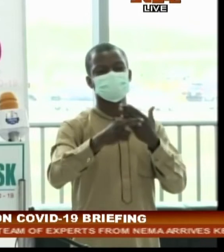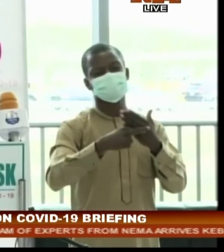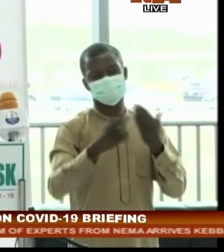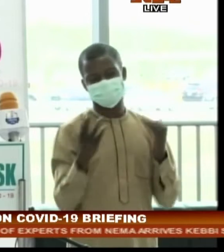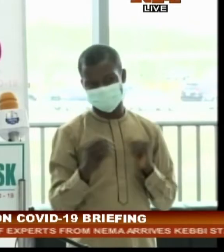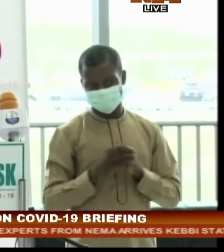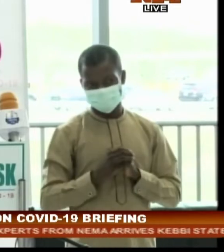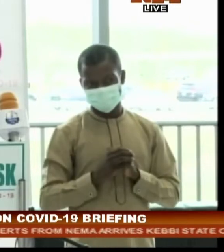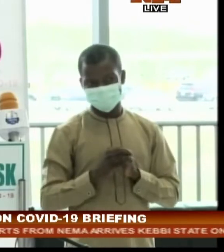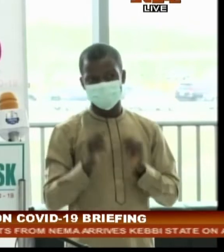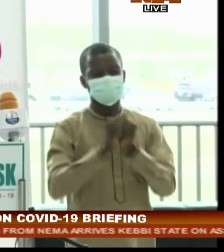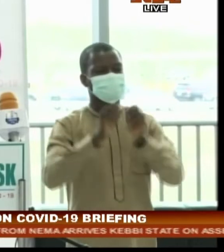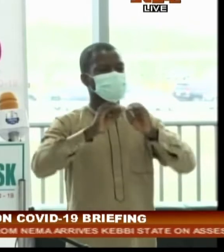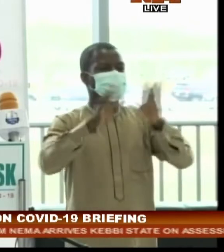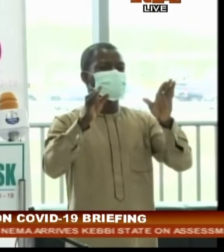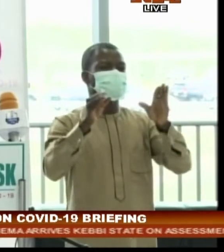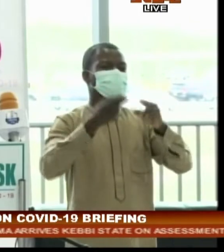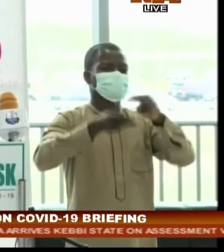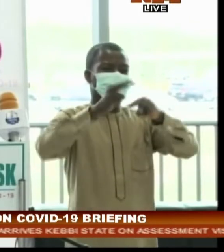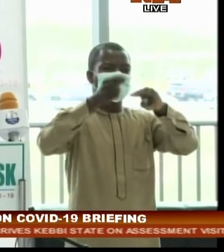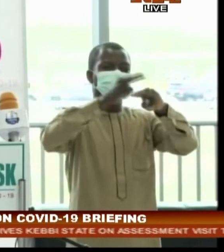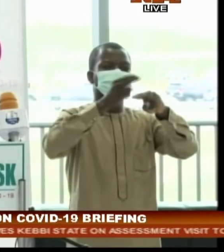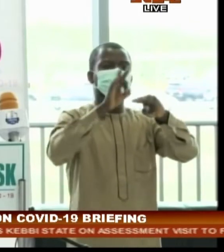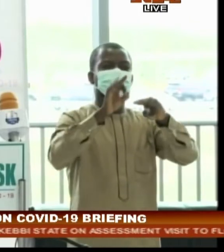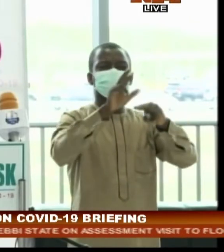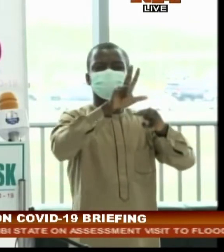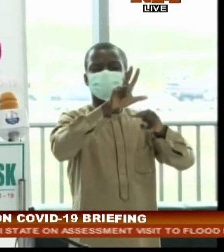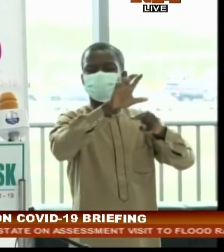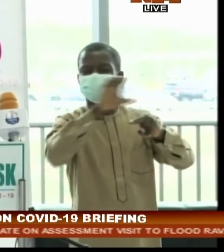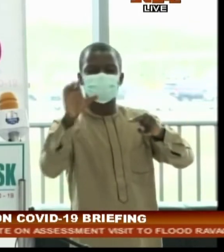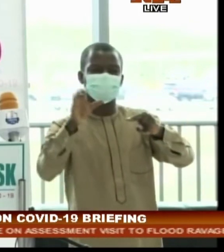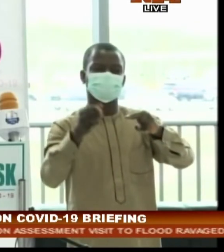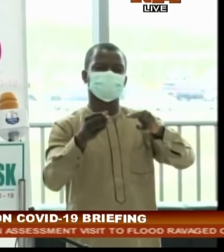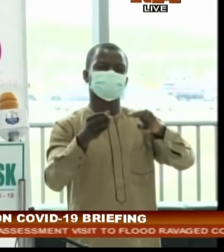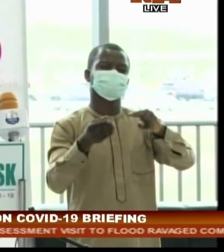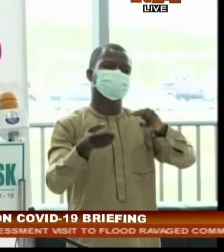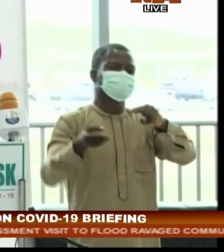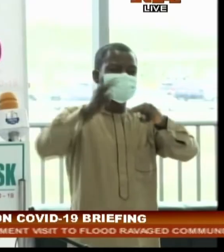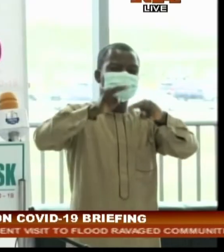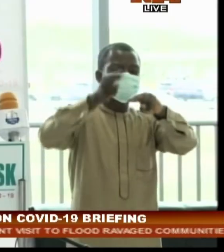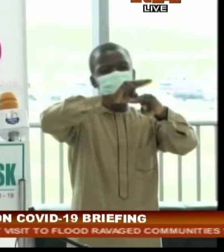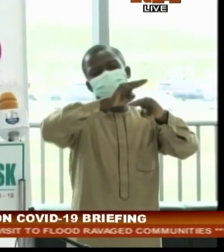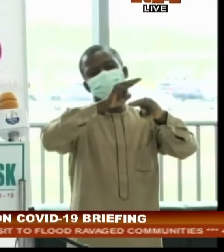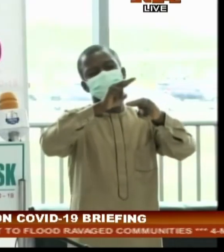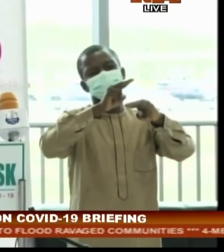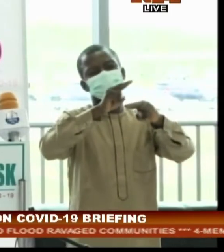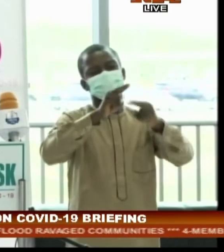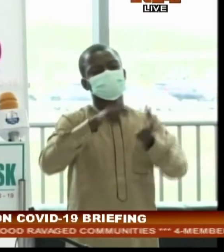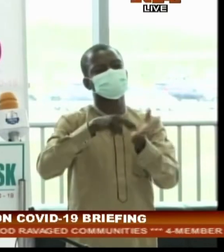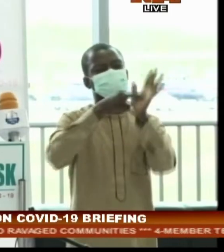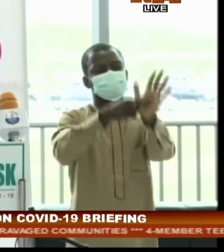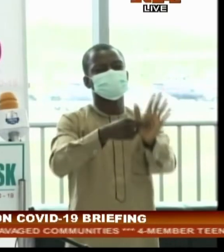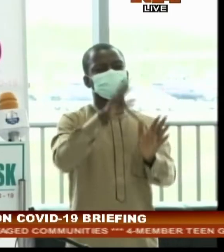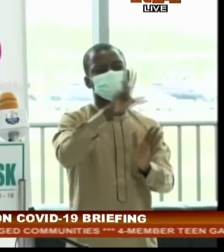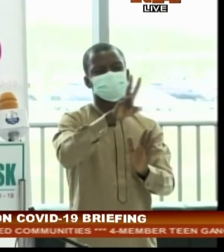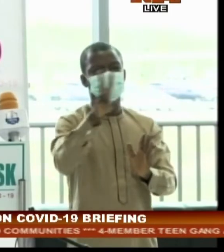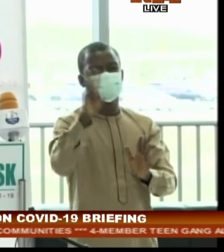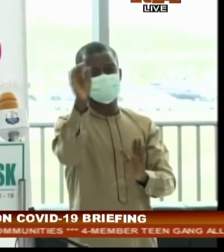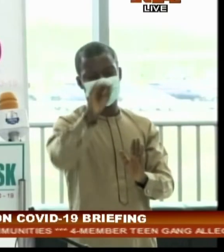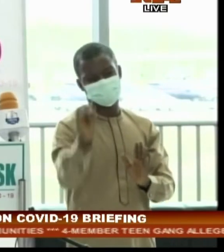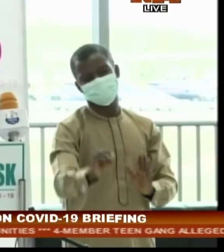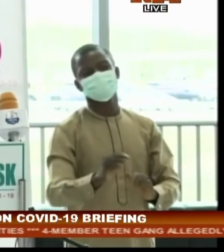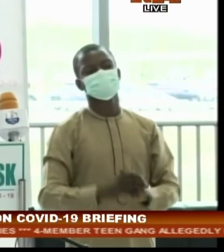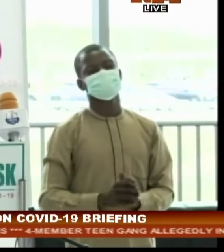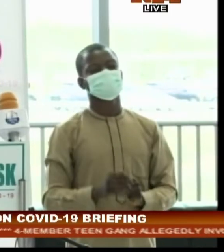a clear increase of over 300,000, representing 32%. The story is no different back home